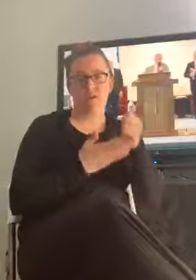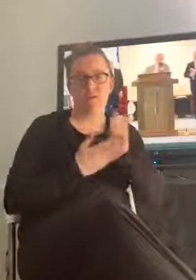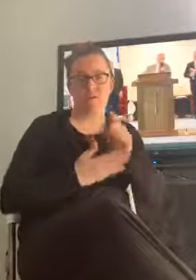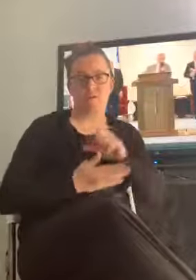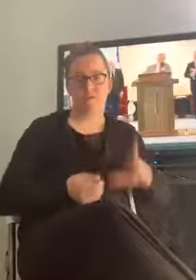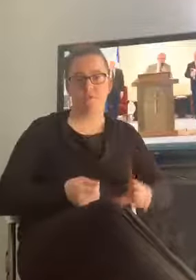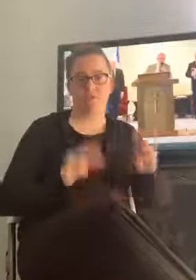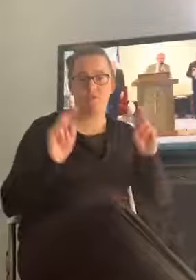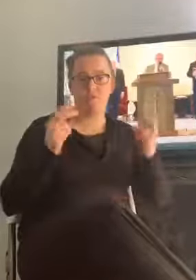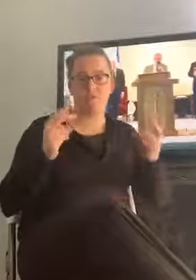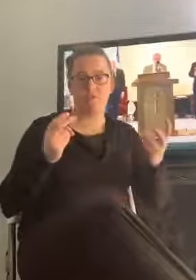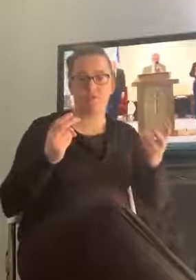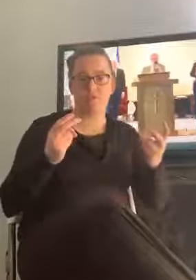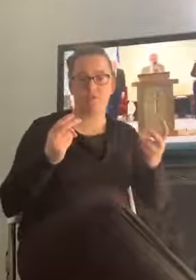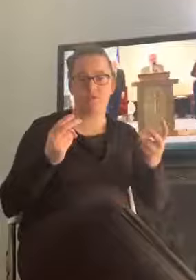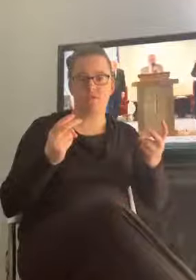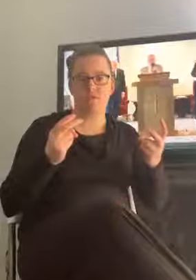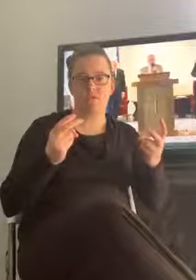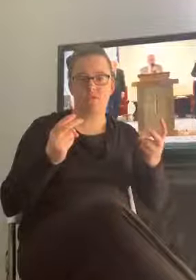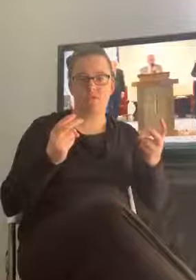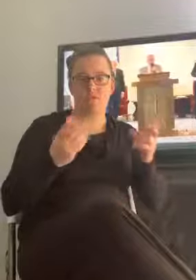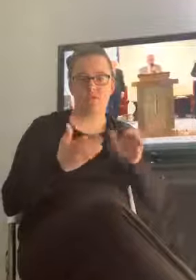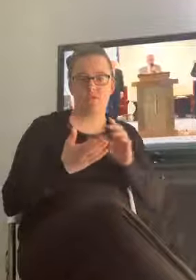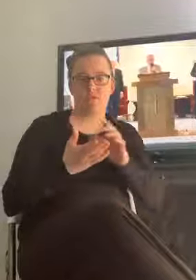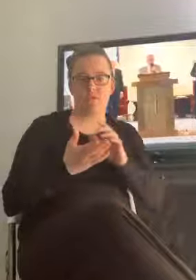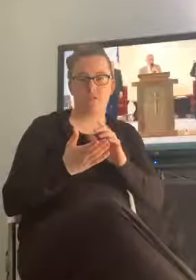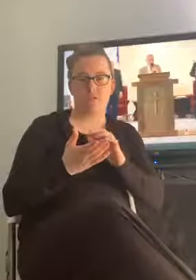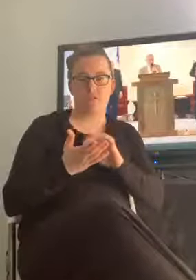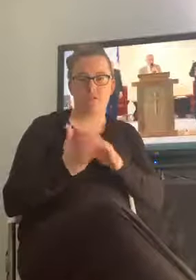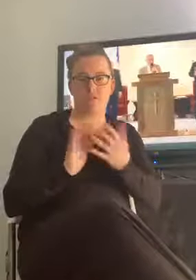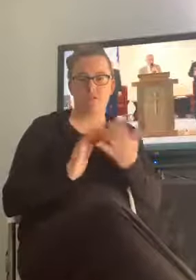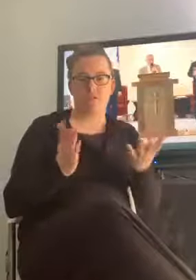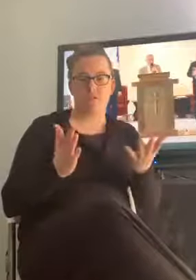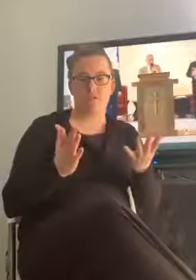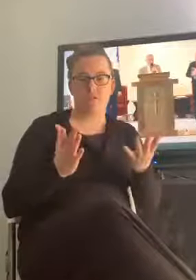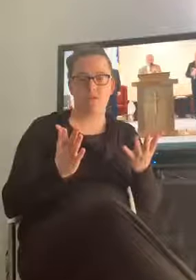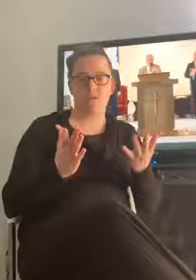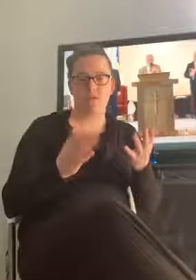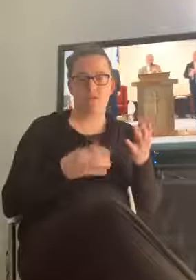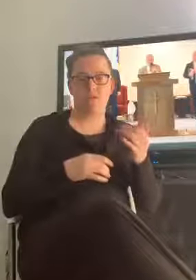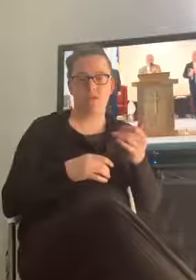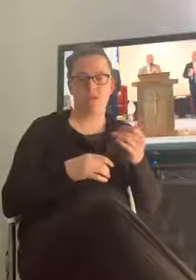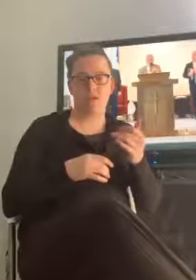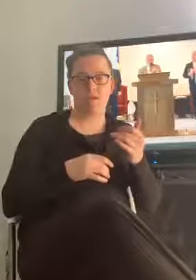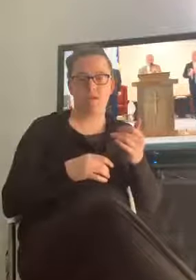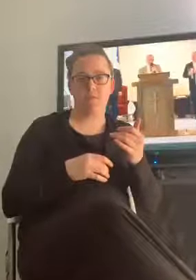so the word can be fulfilled.